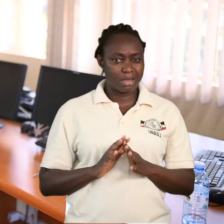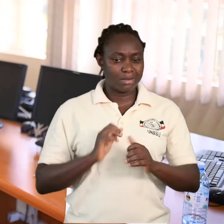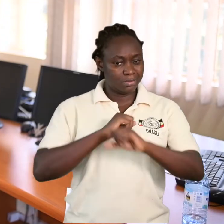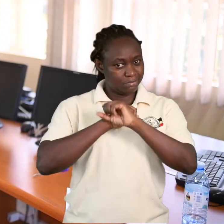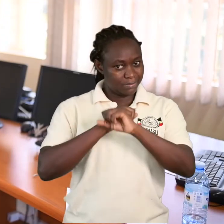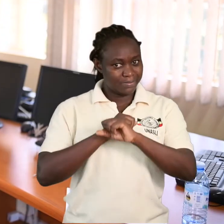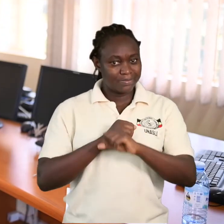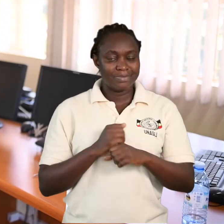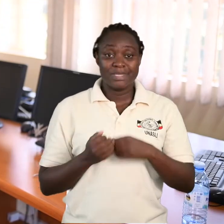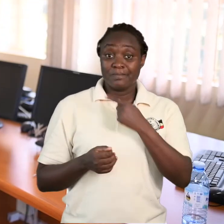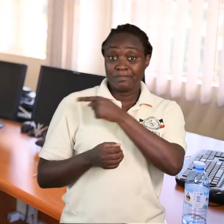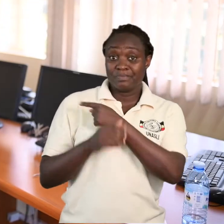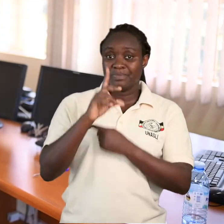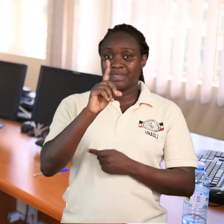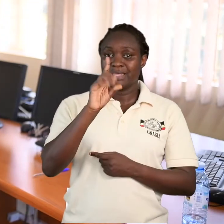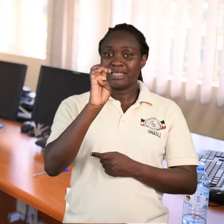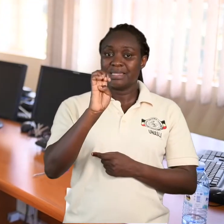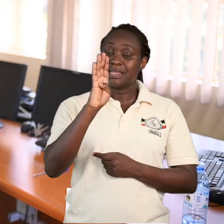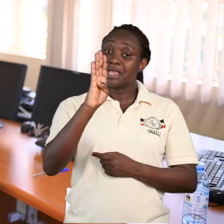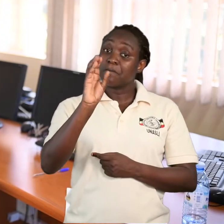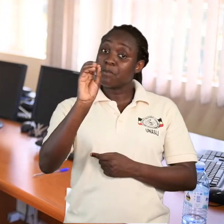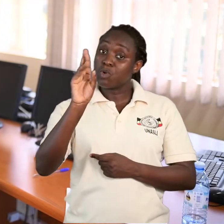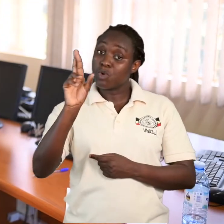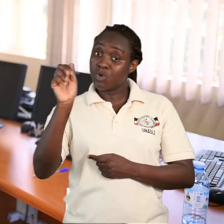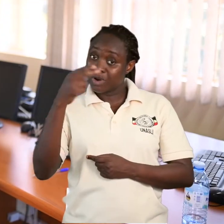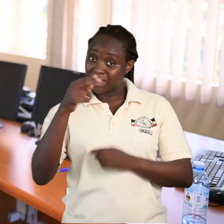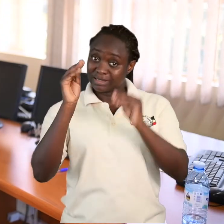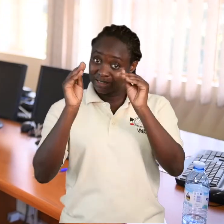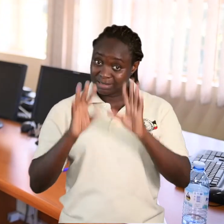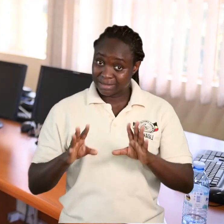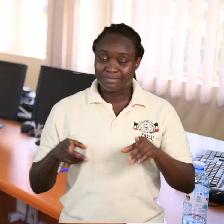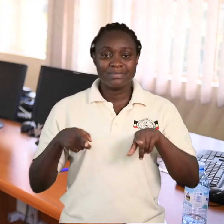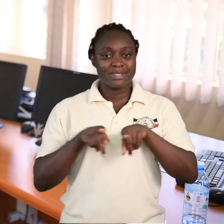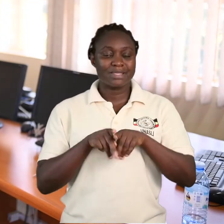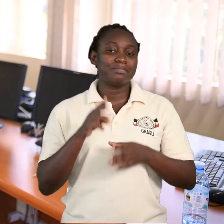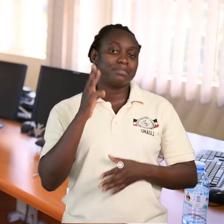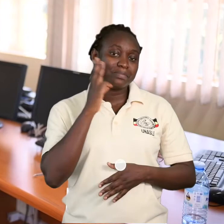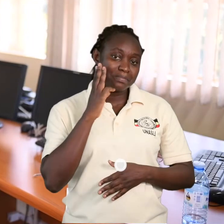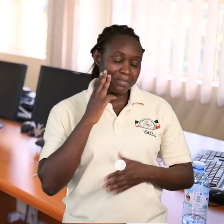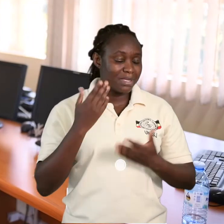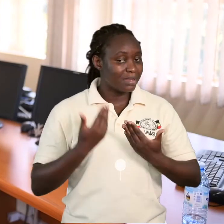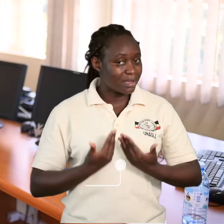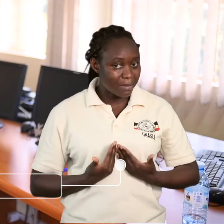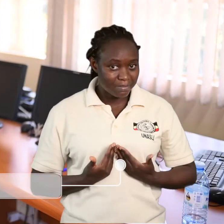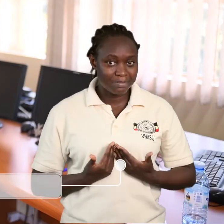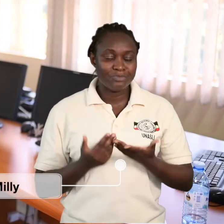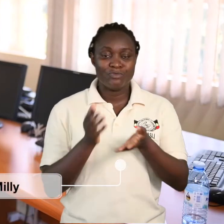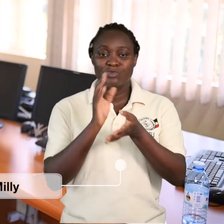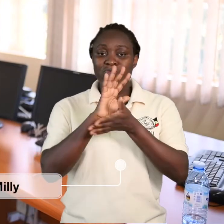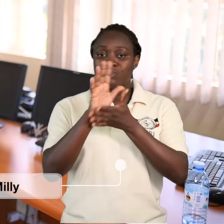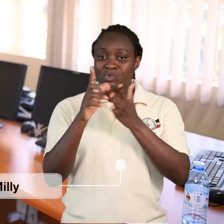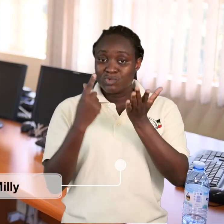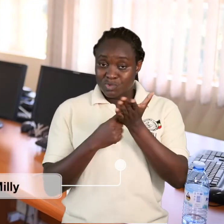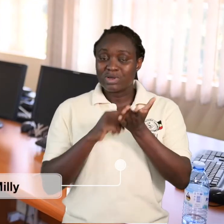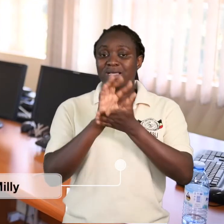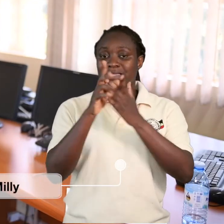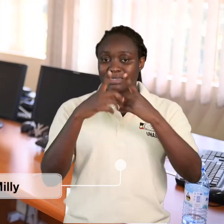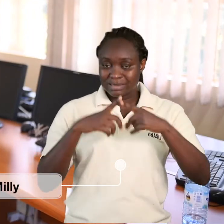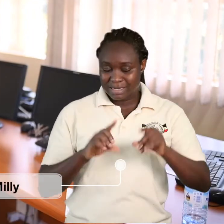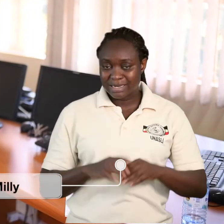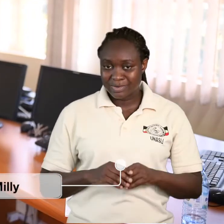remain Deborah Rebecca Magera with my co-sign interpreter, Millie.